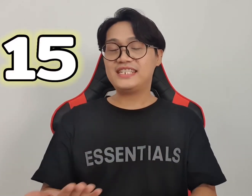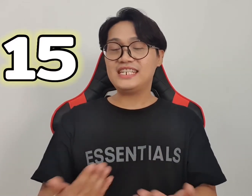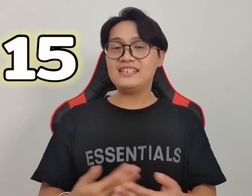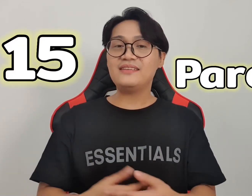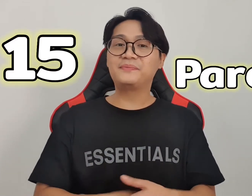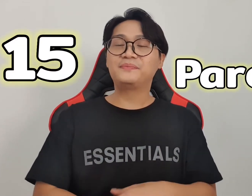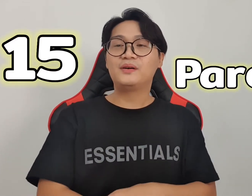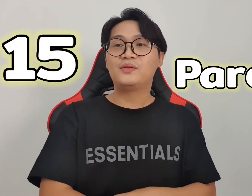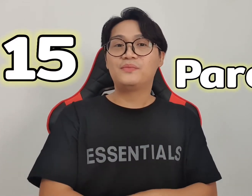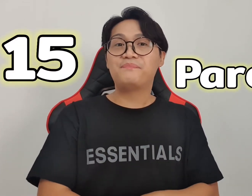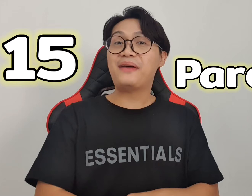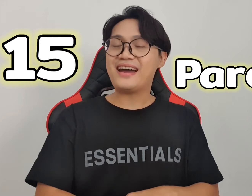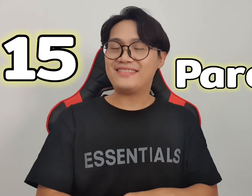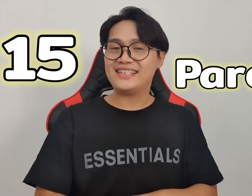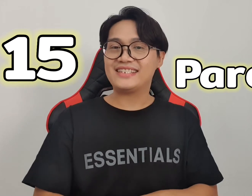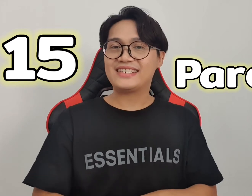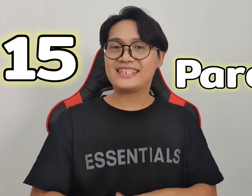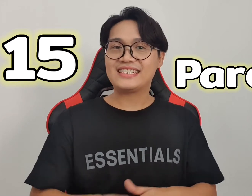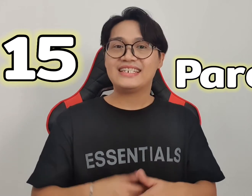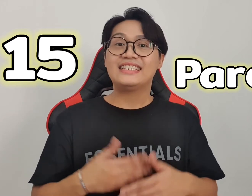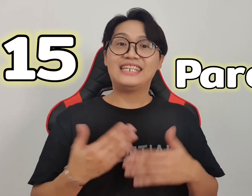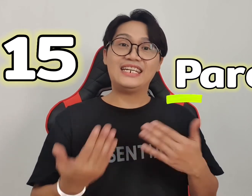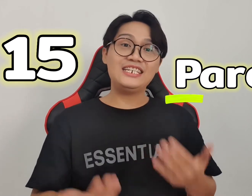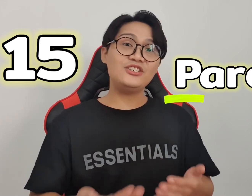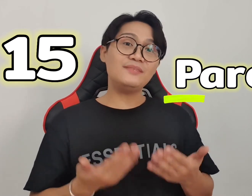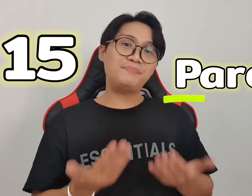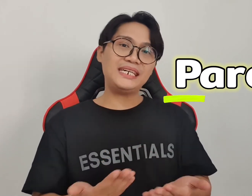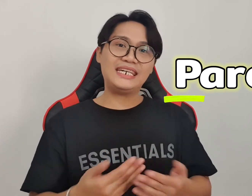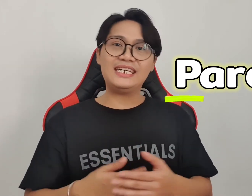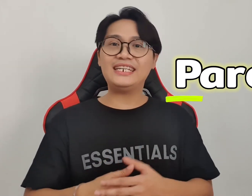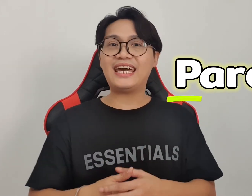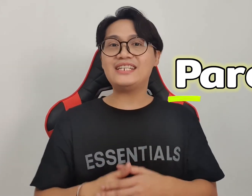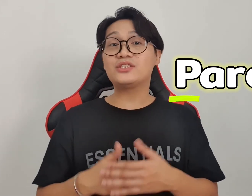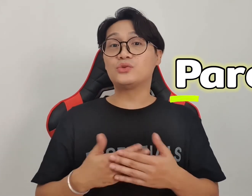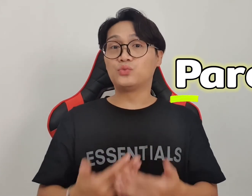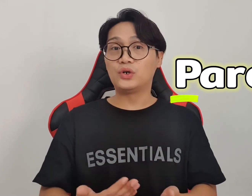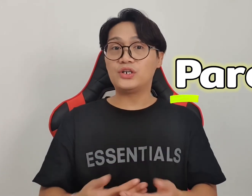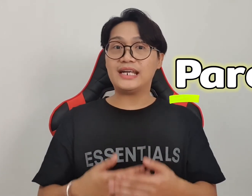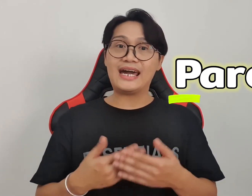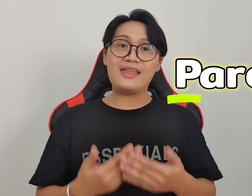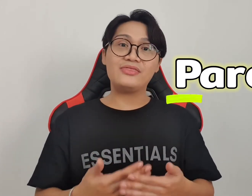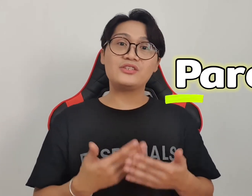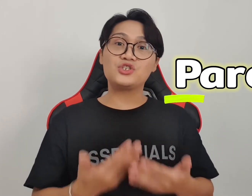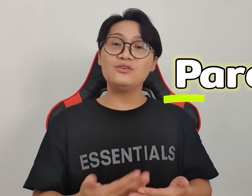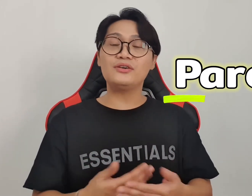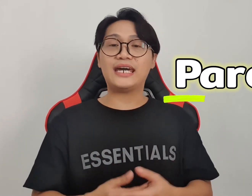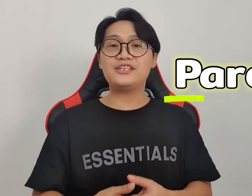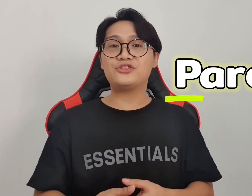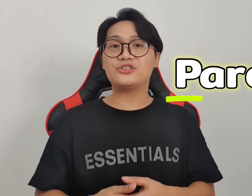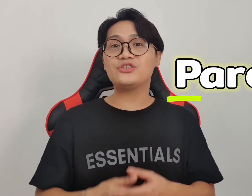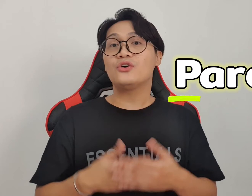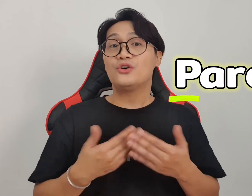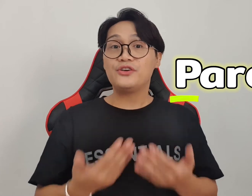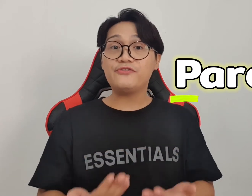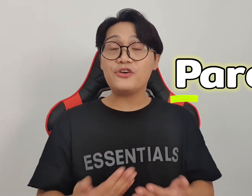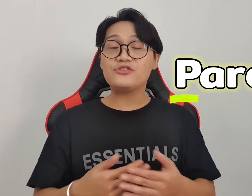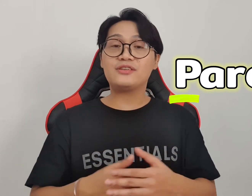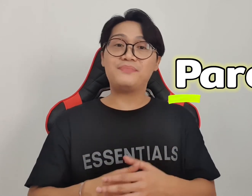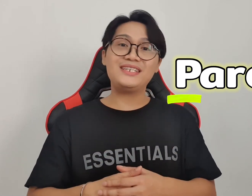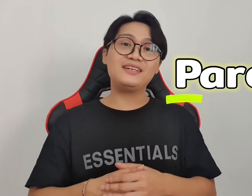15, parents. The initial P indicates the word and the two locations refer to the basic